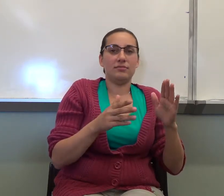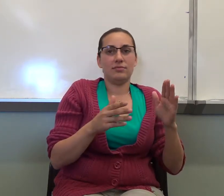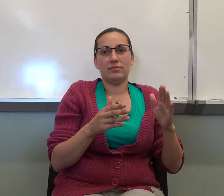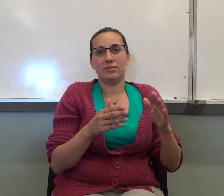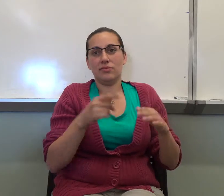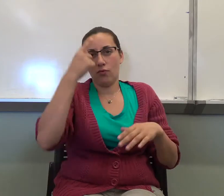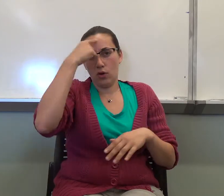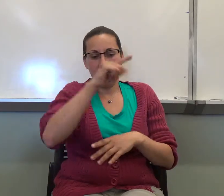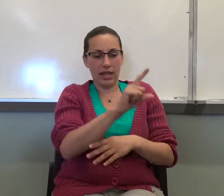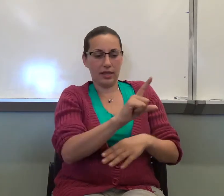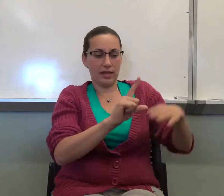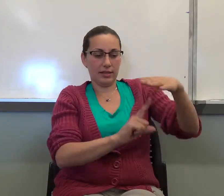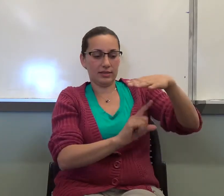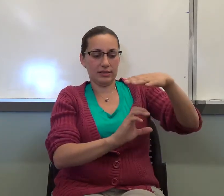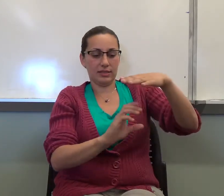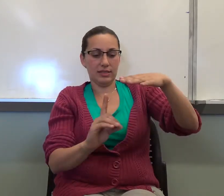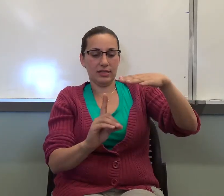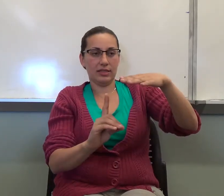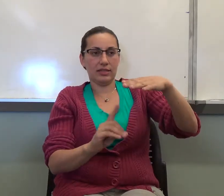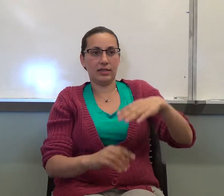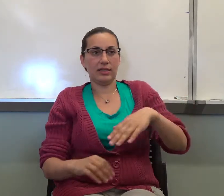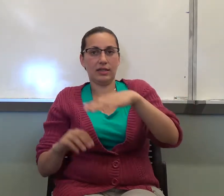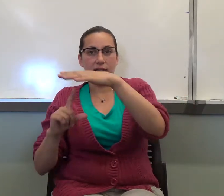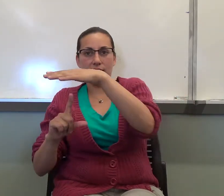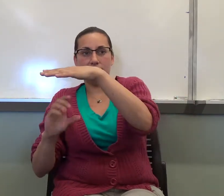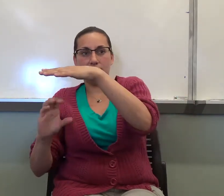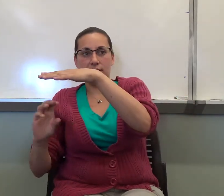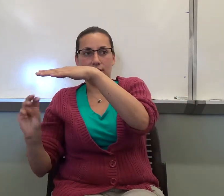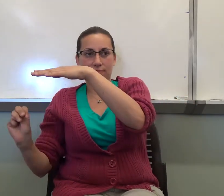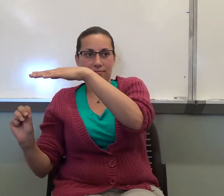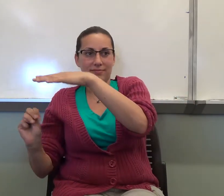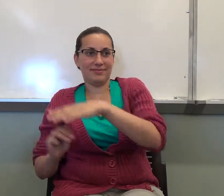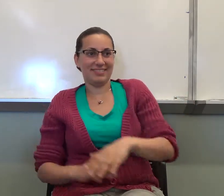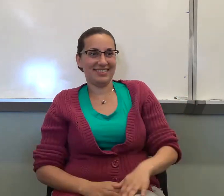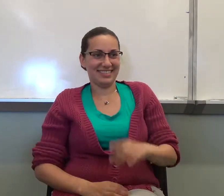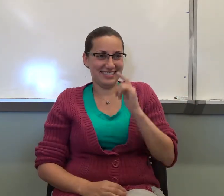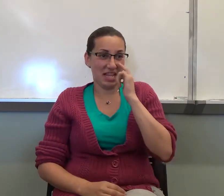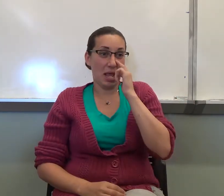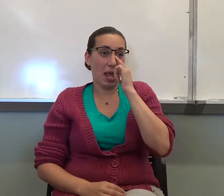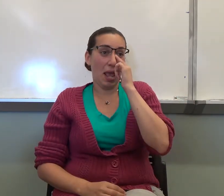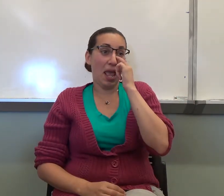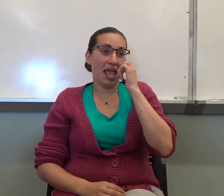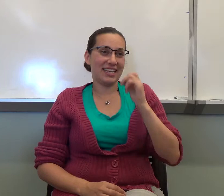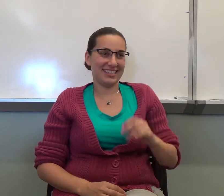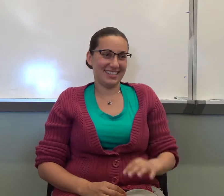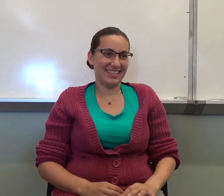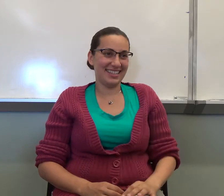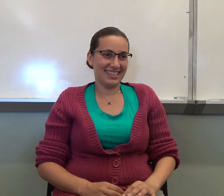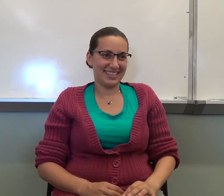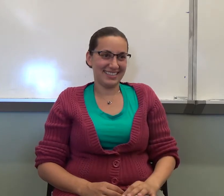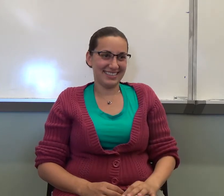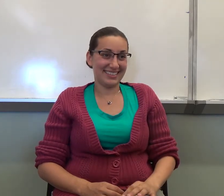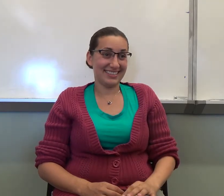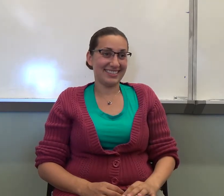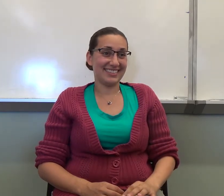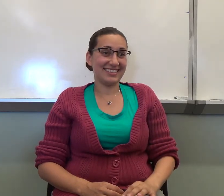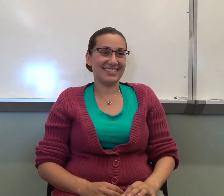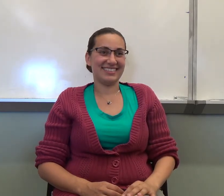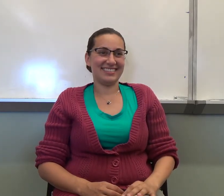happens with algebra. It's just that the algebra fractions are even more complicated. So they take a while to do. But that's not